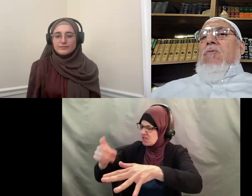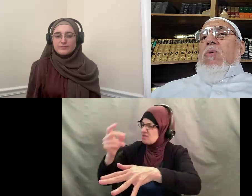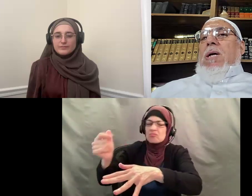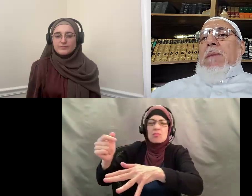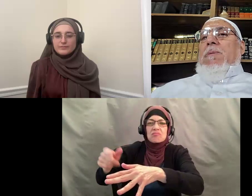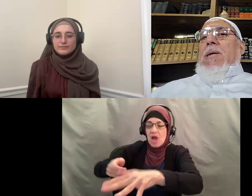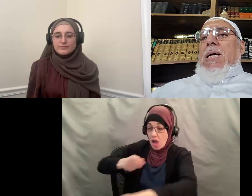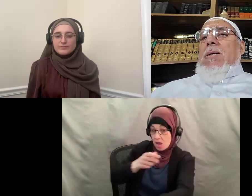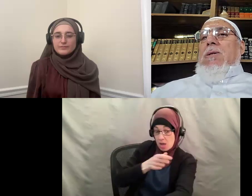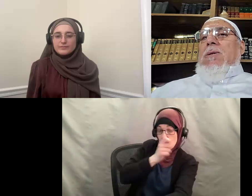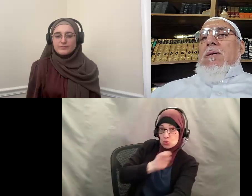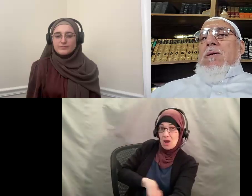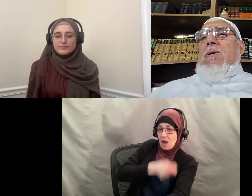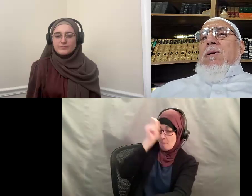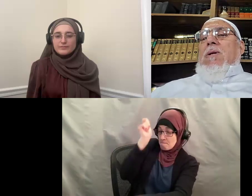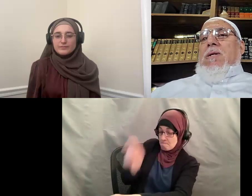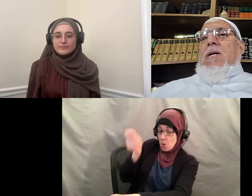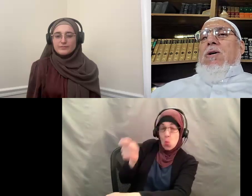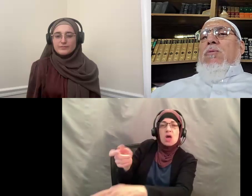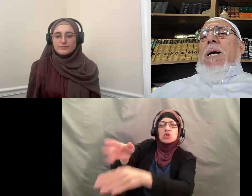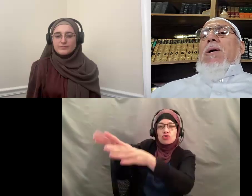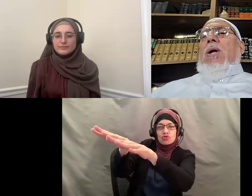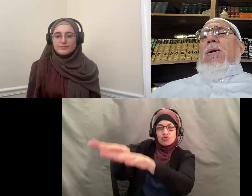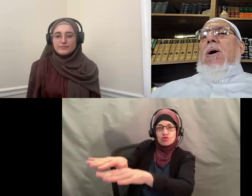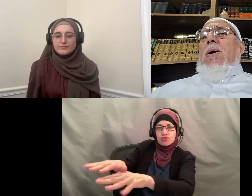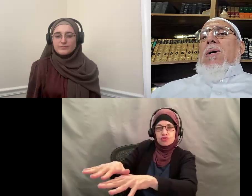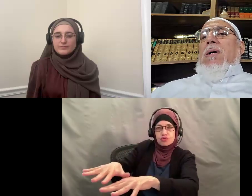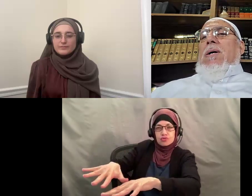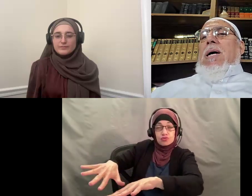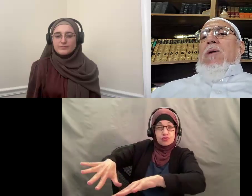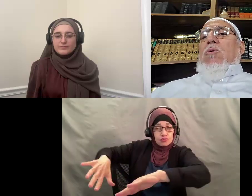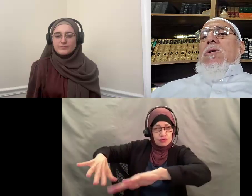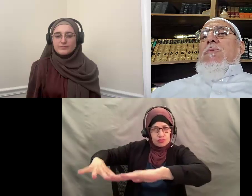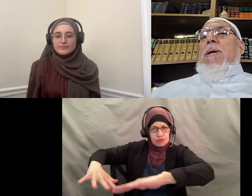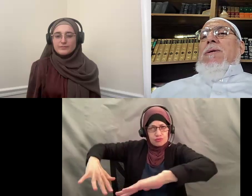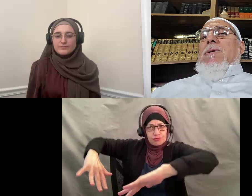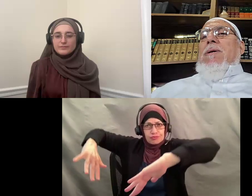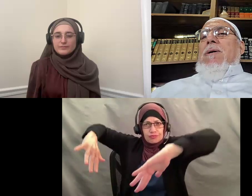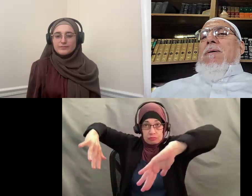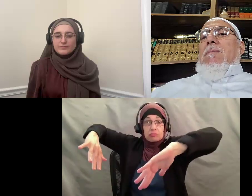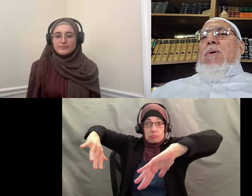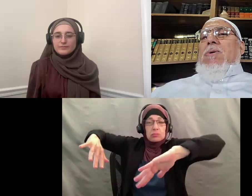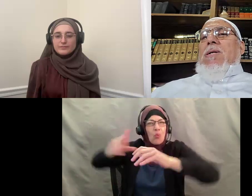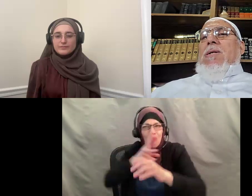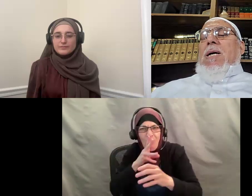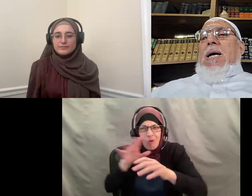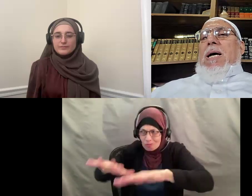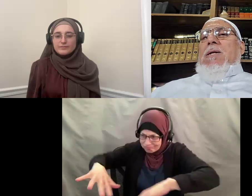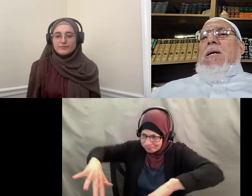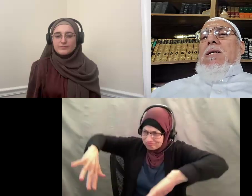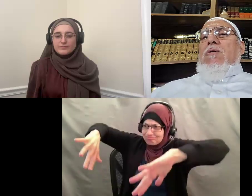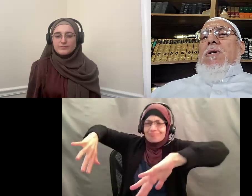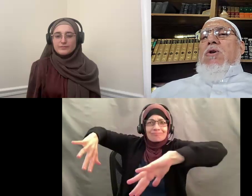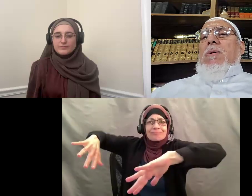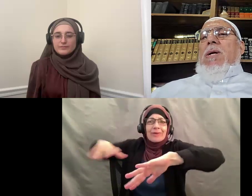And what happened is the sea obeyed Allah and was split. Moses